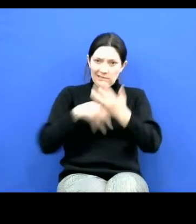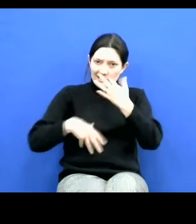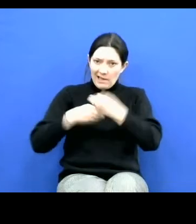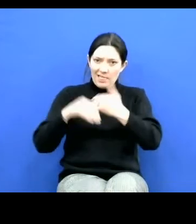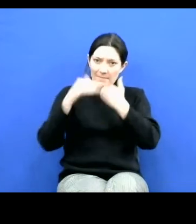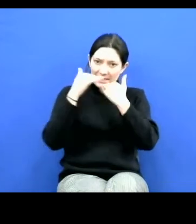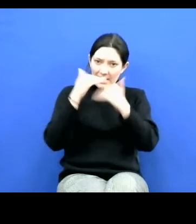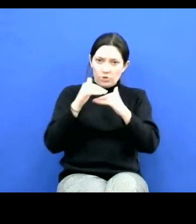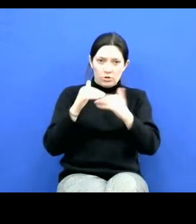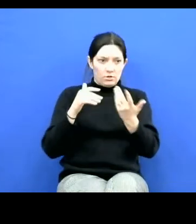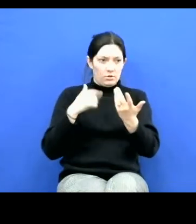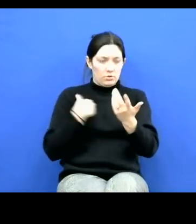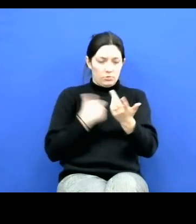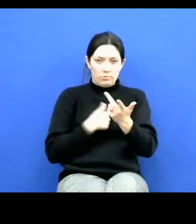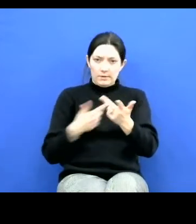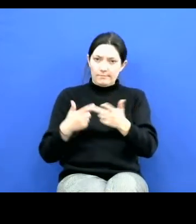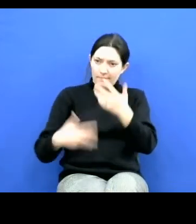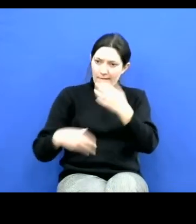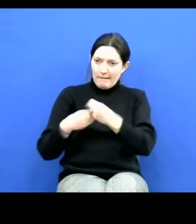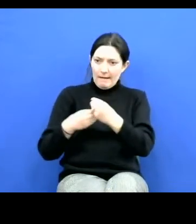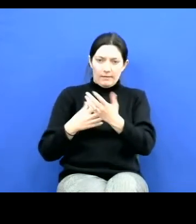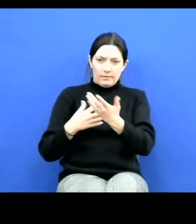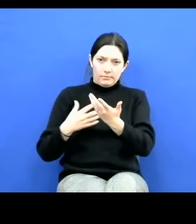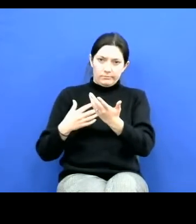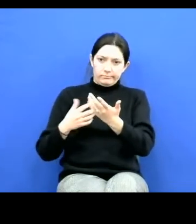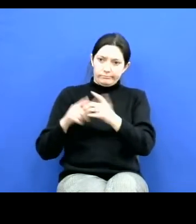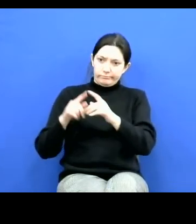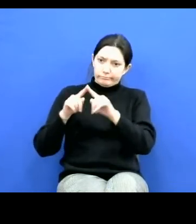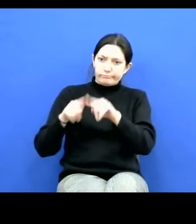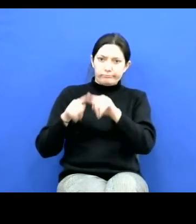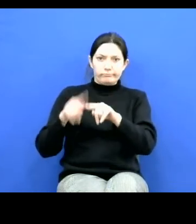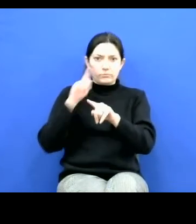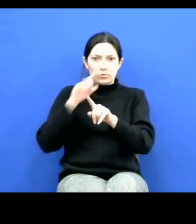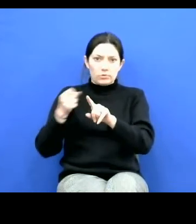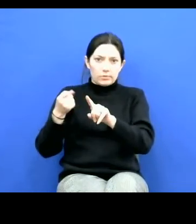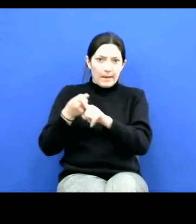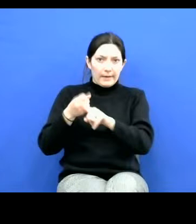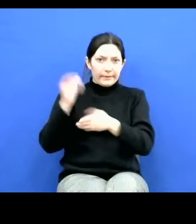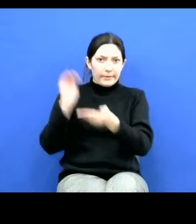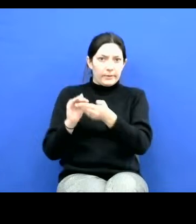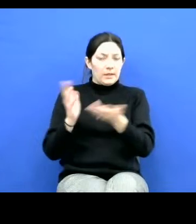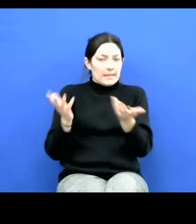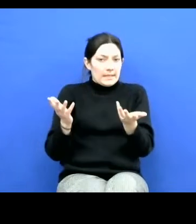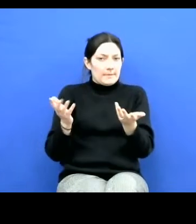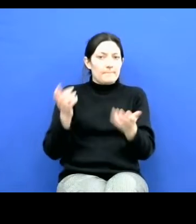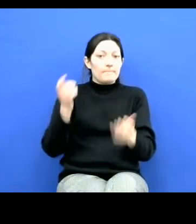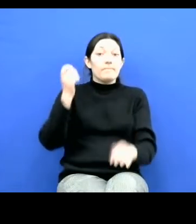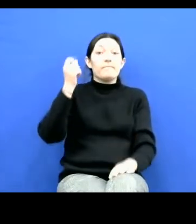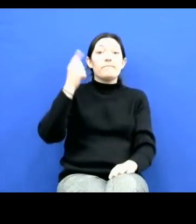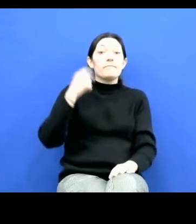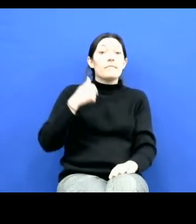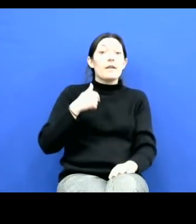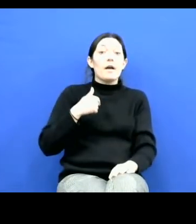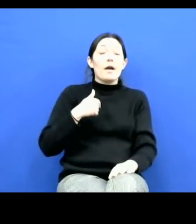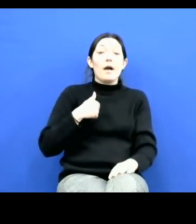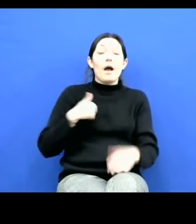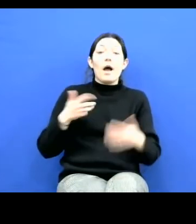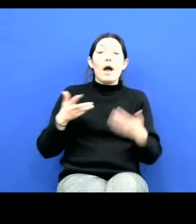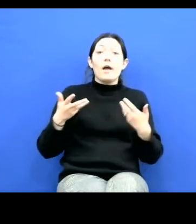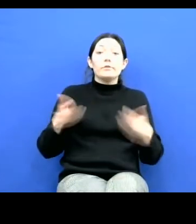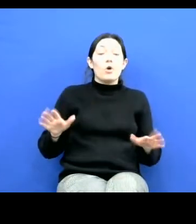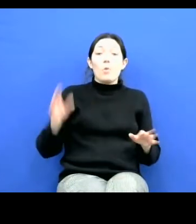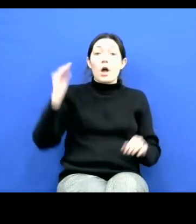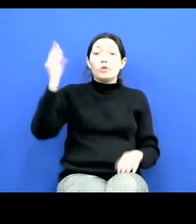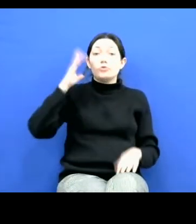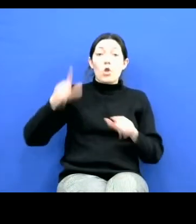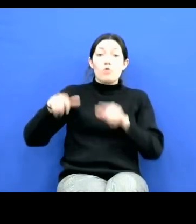it to try to minimize the impacts. Now, I don't want a solar array in my backyard.